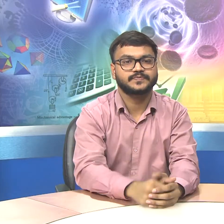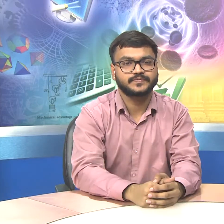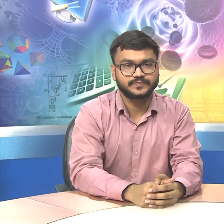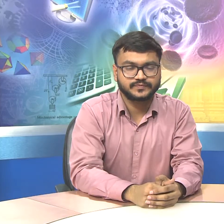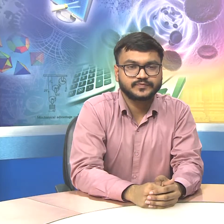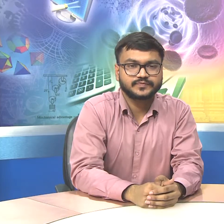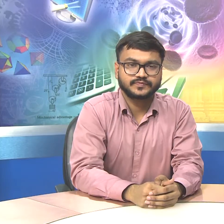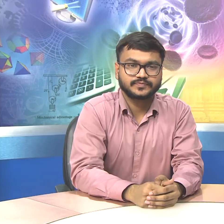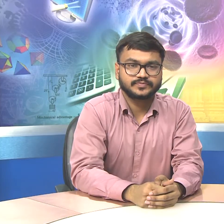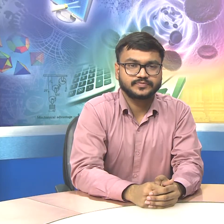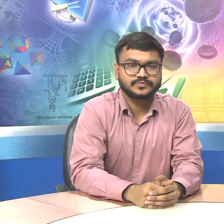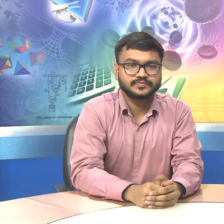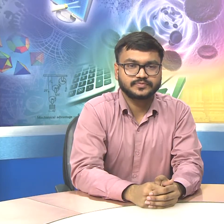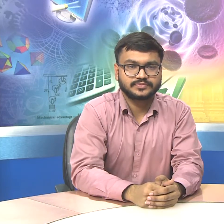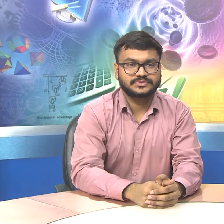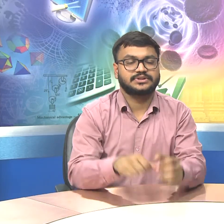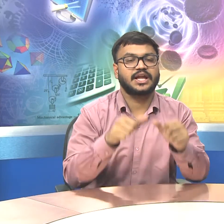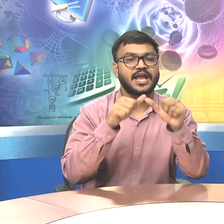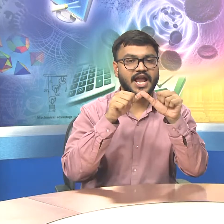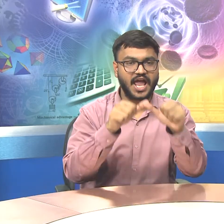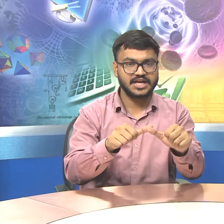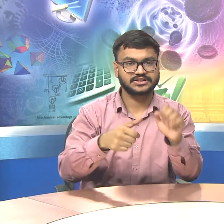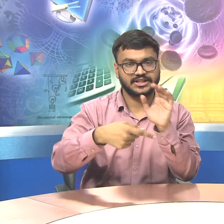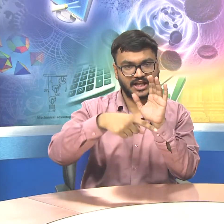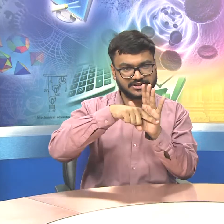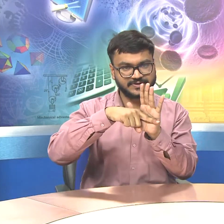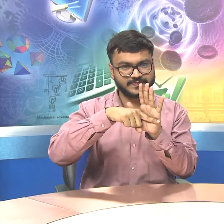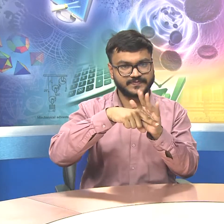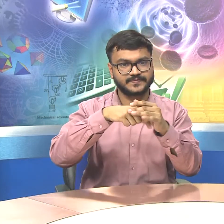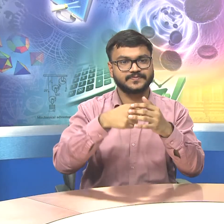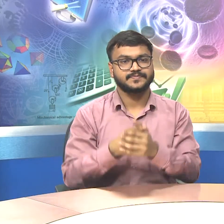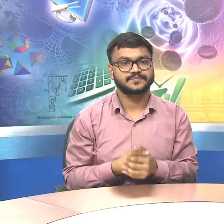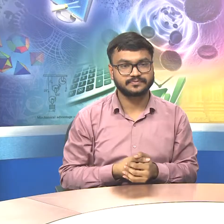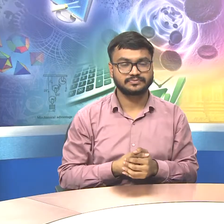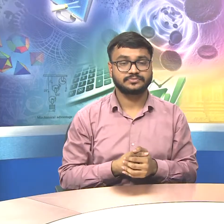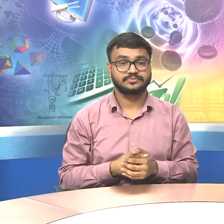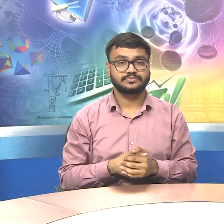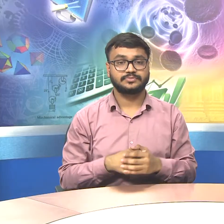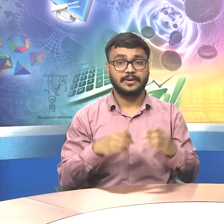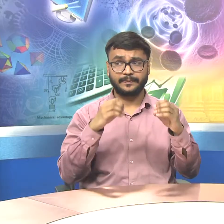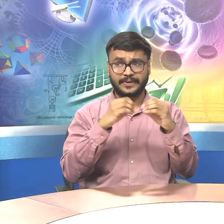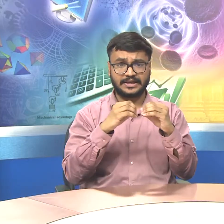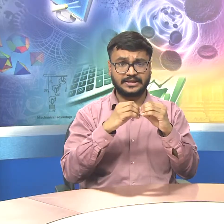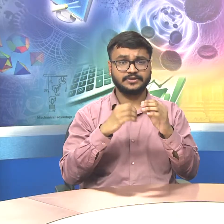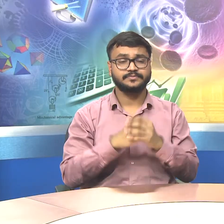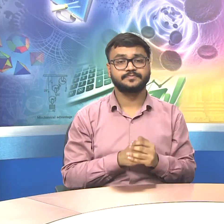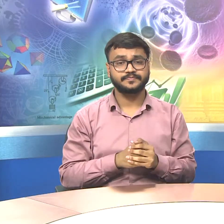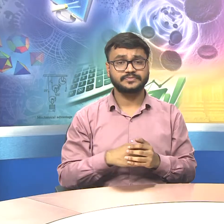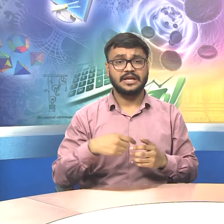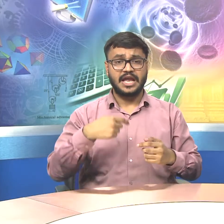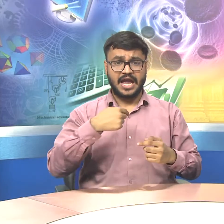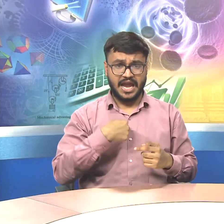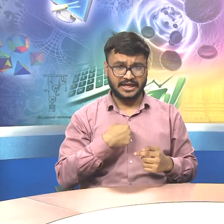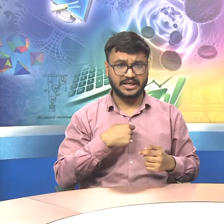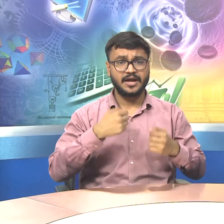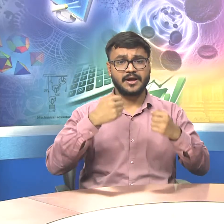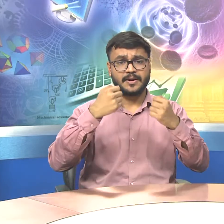And the answer is negative because it includes not at the end of the